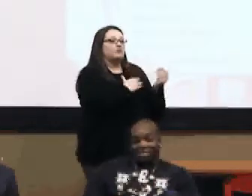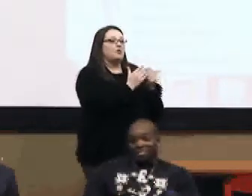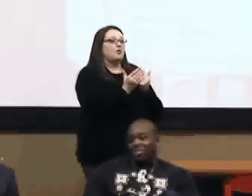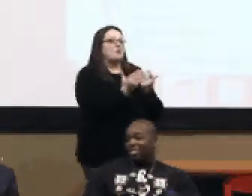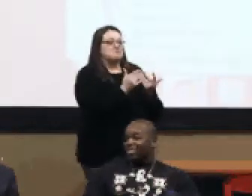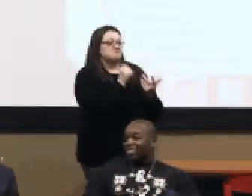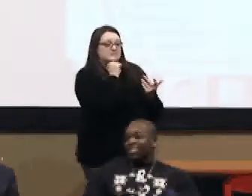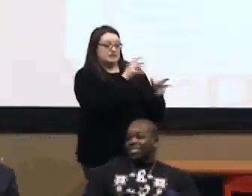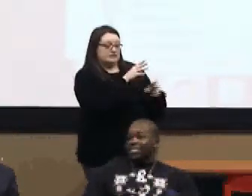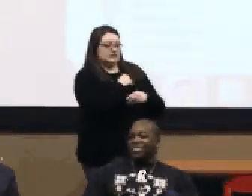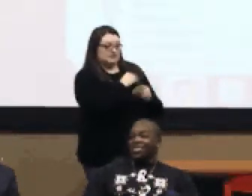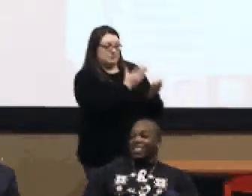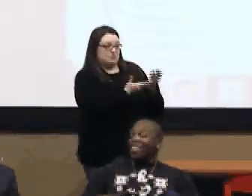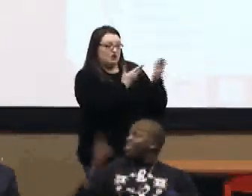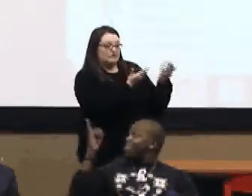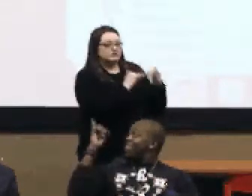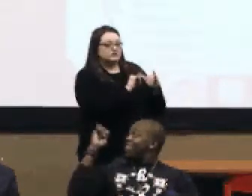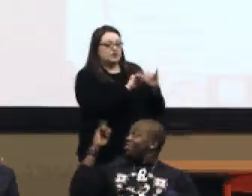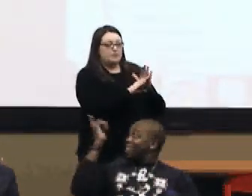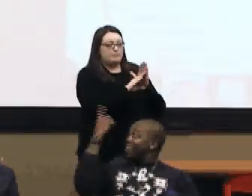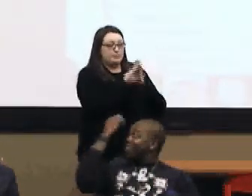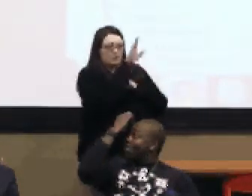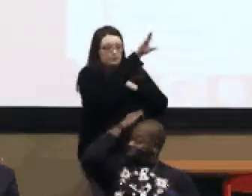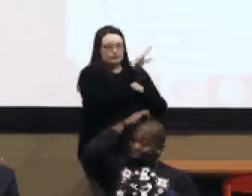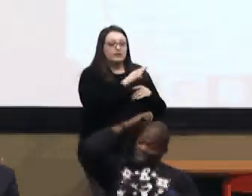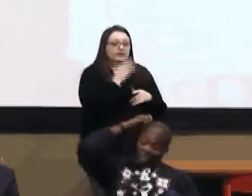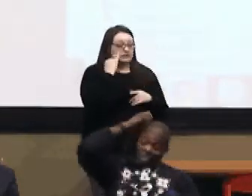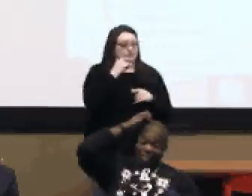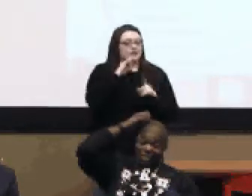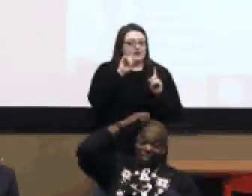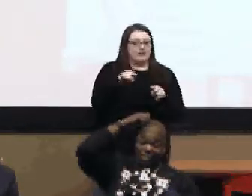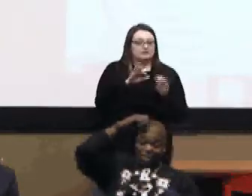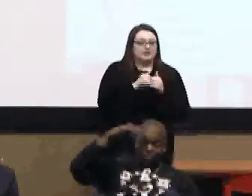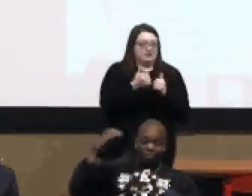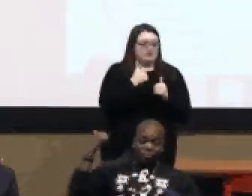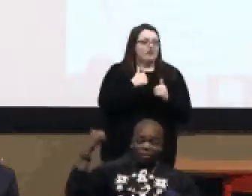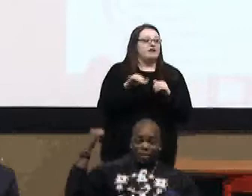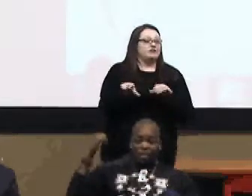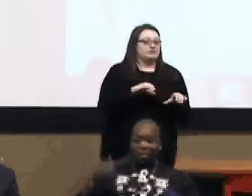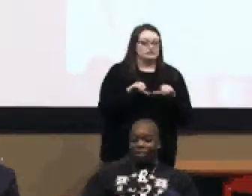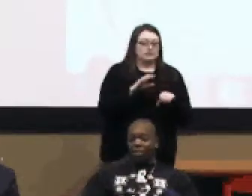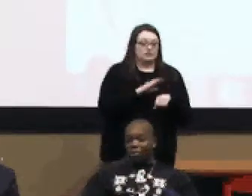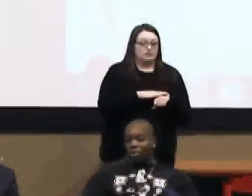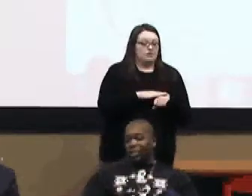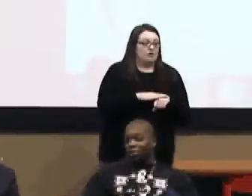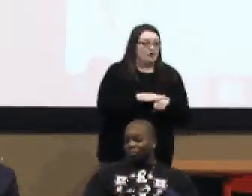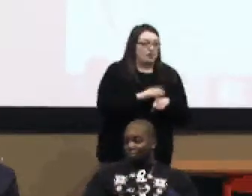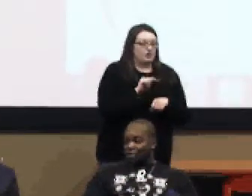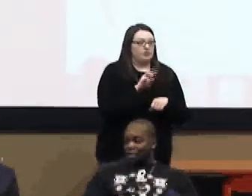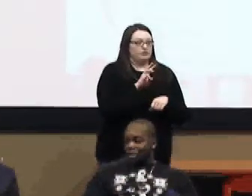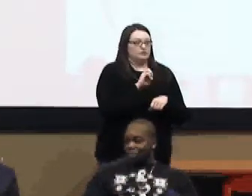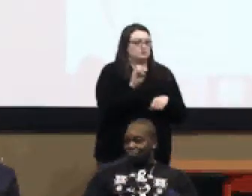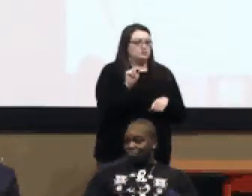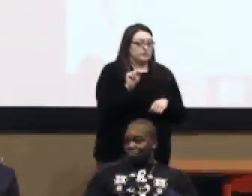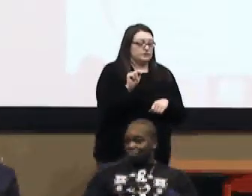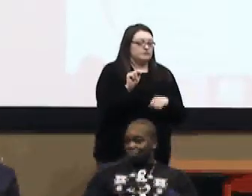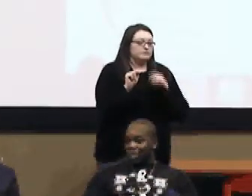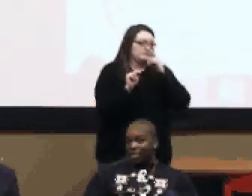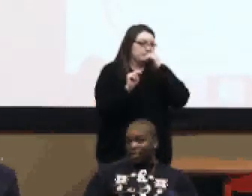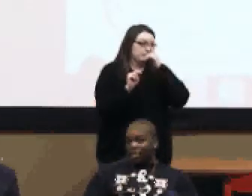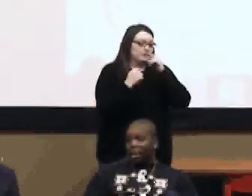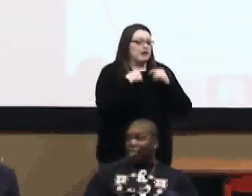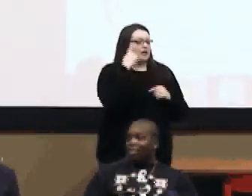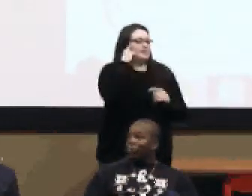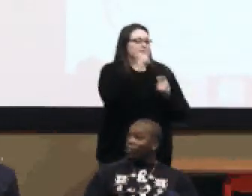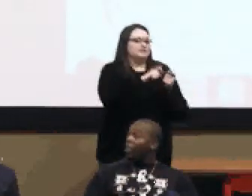offer, it still blew up. And that's why I answered the way that I did on the tweet. I